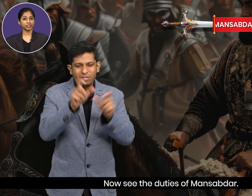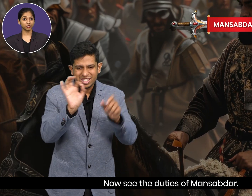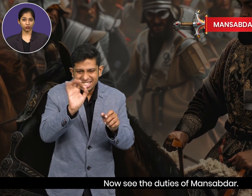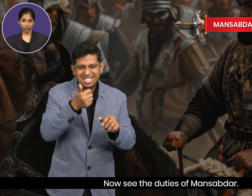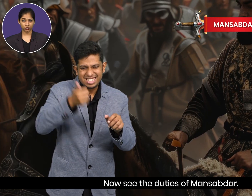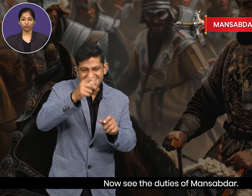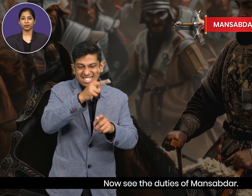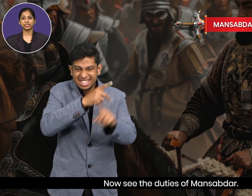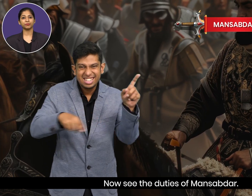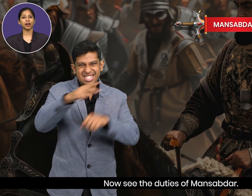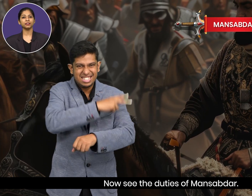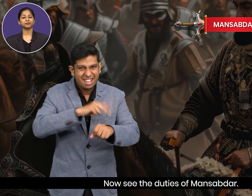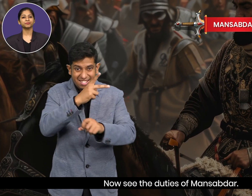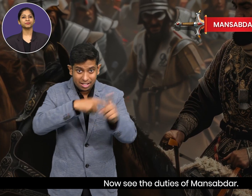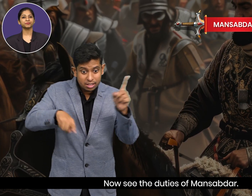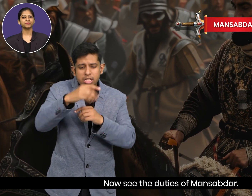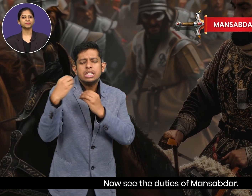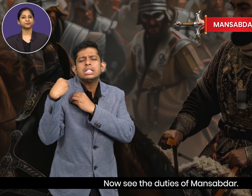Now see the duties of Mansabdar.